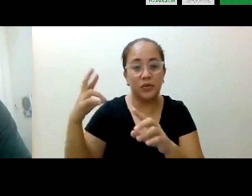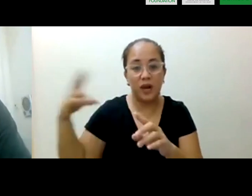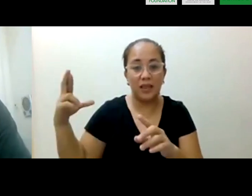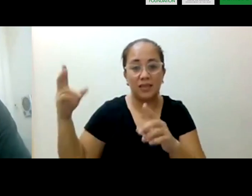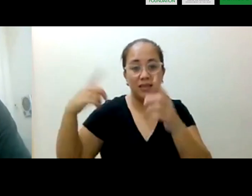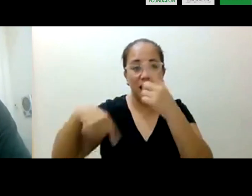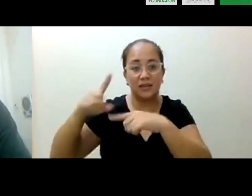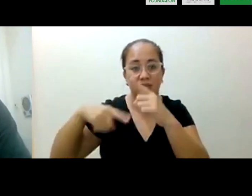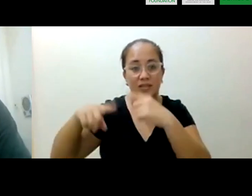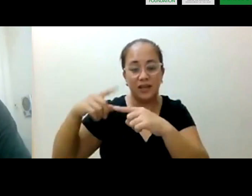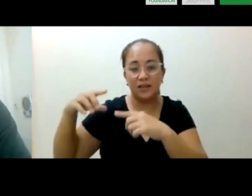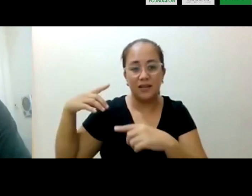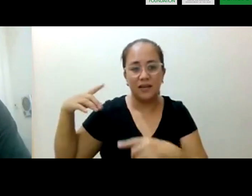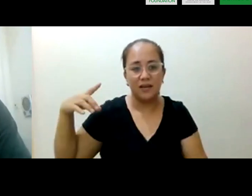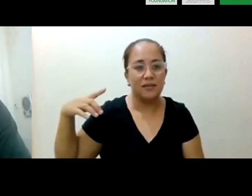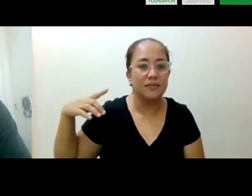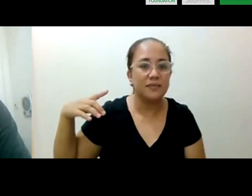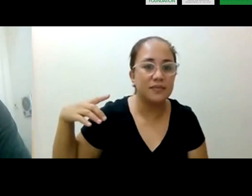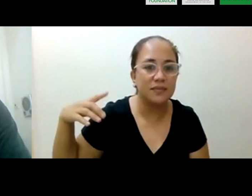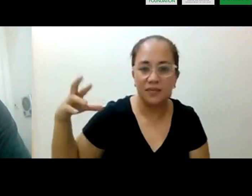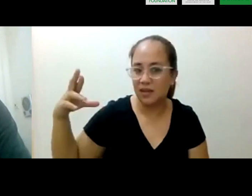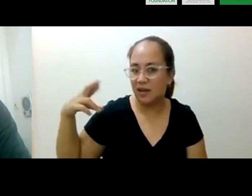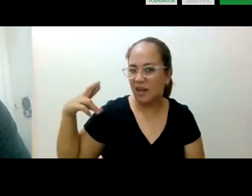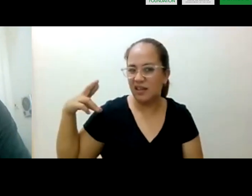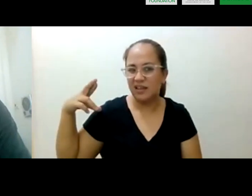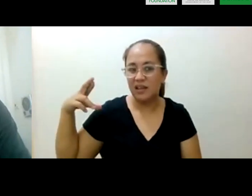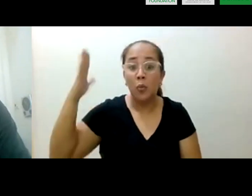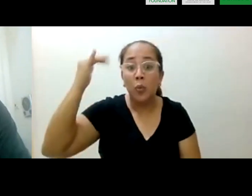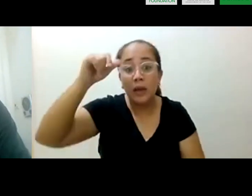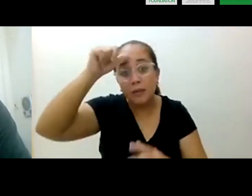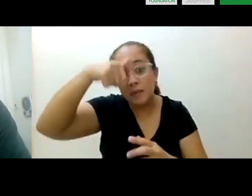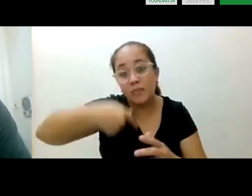Okay, so remember to sign like a right-handed signer for the dictionary purpose.